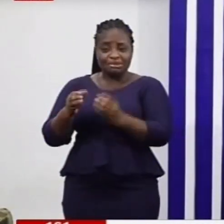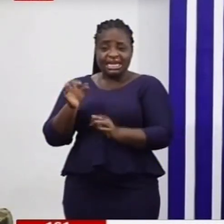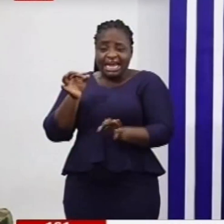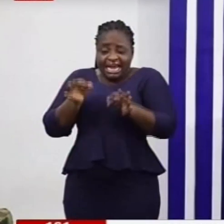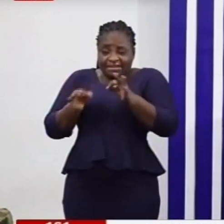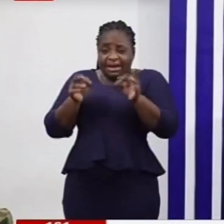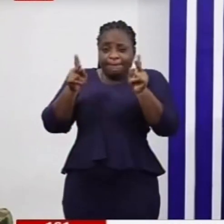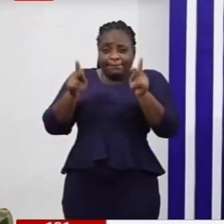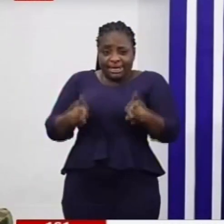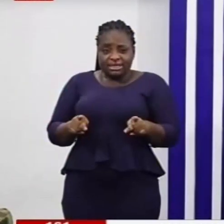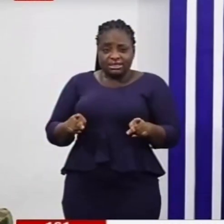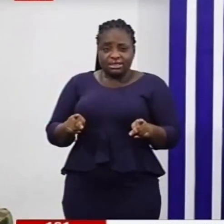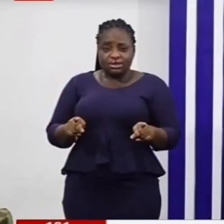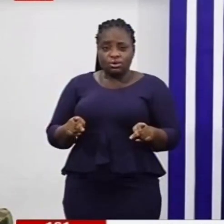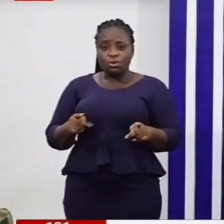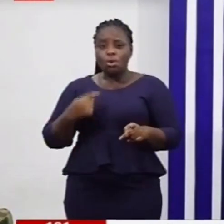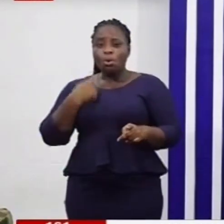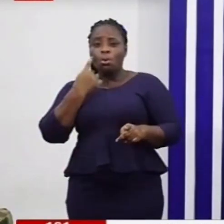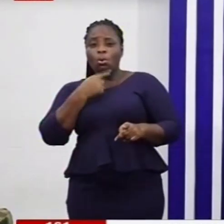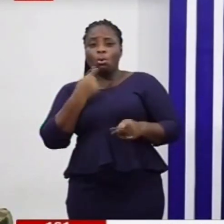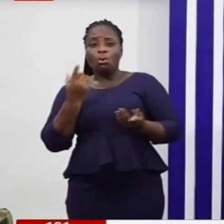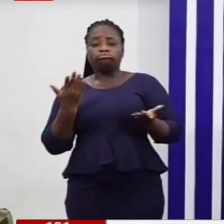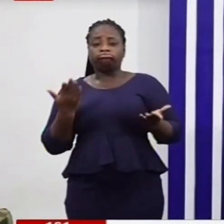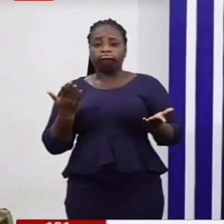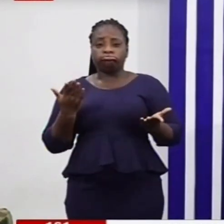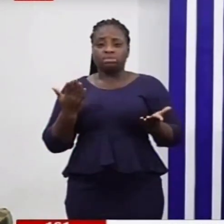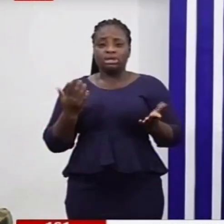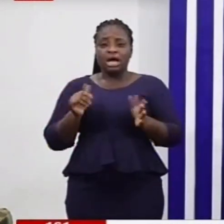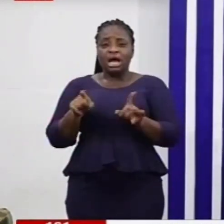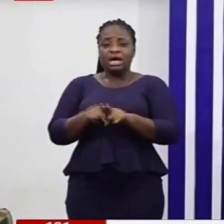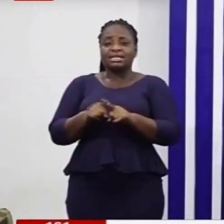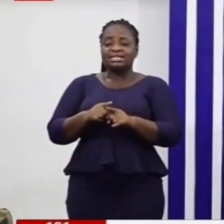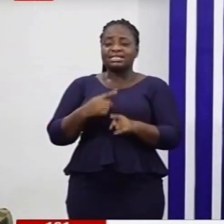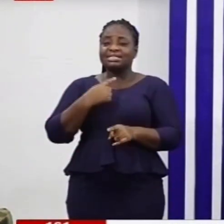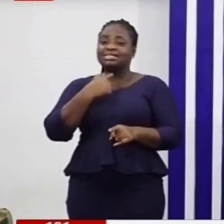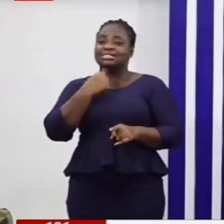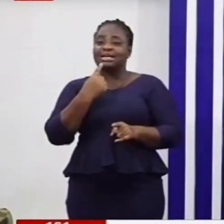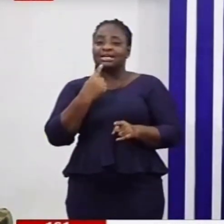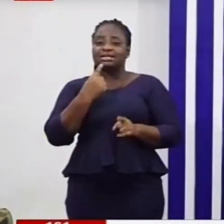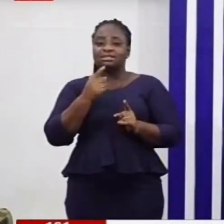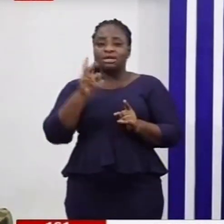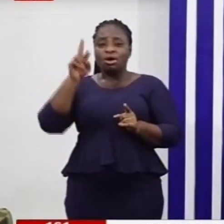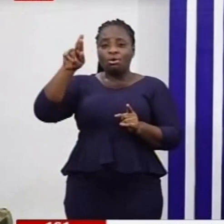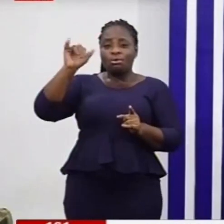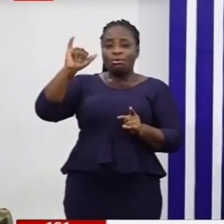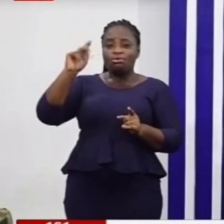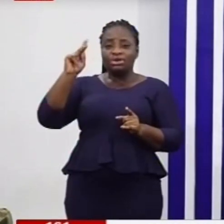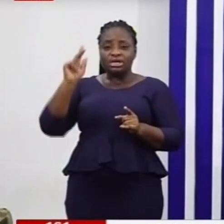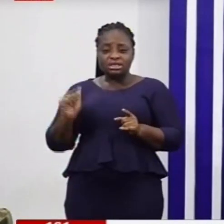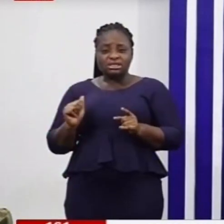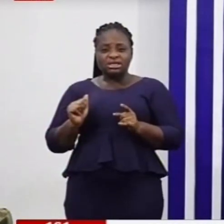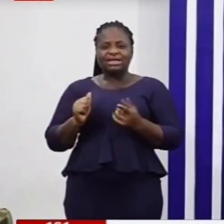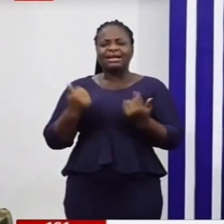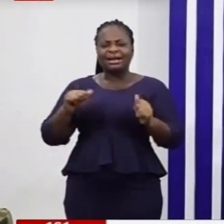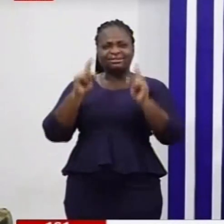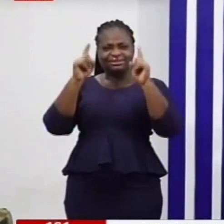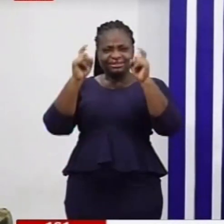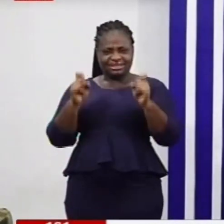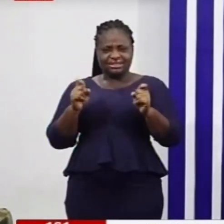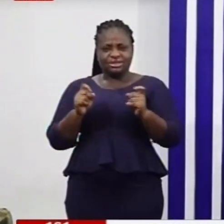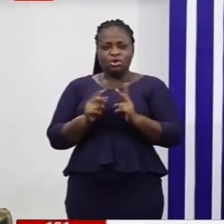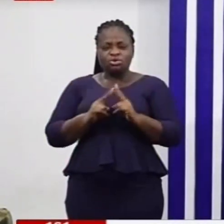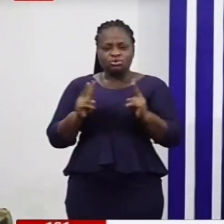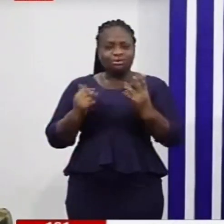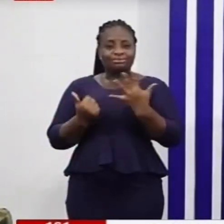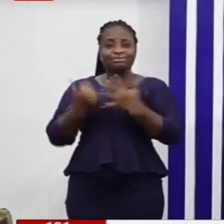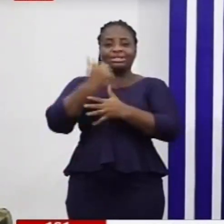are persons who are what they describe as the at-risk population, then they can test such persons. So in ramping up the testing,